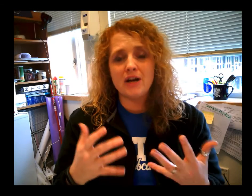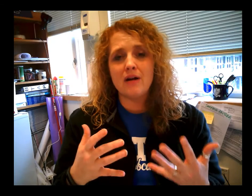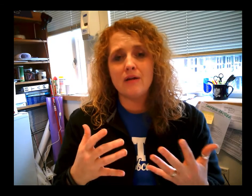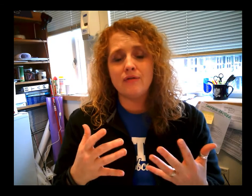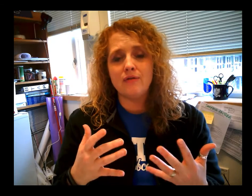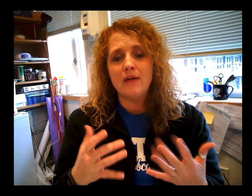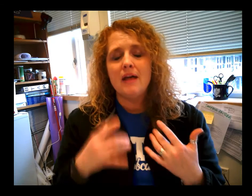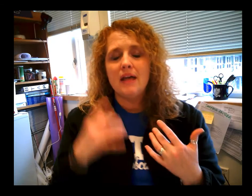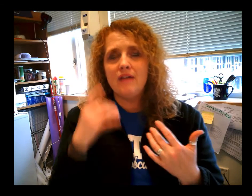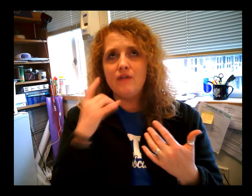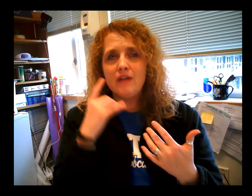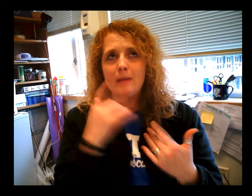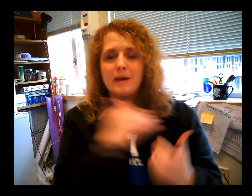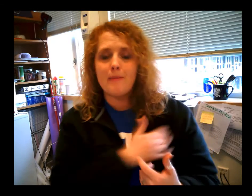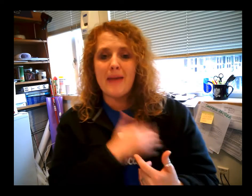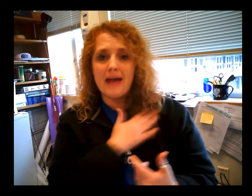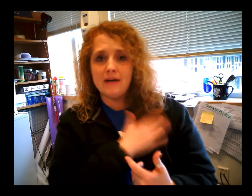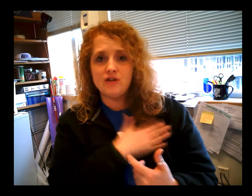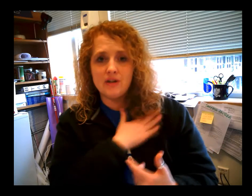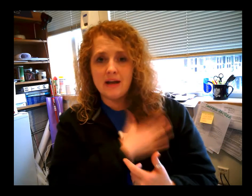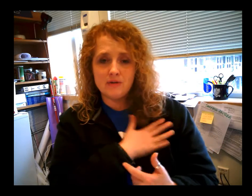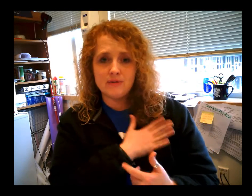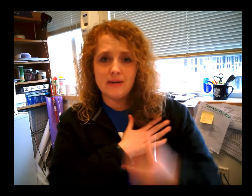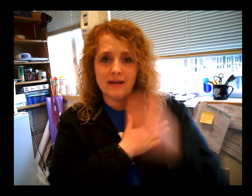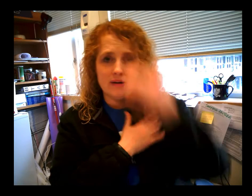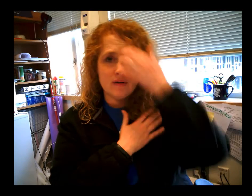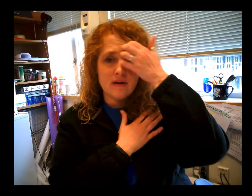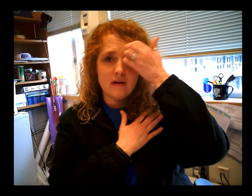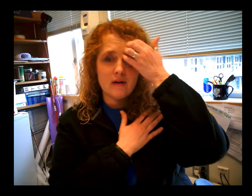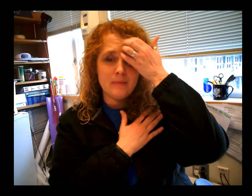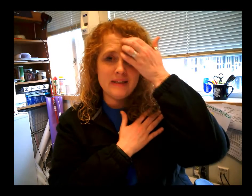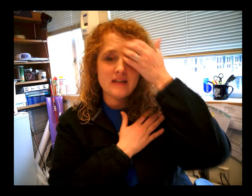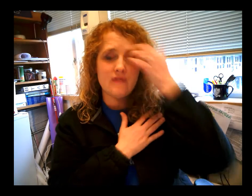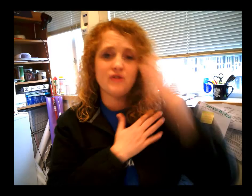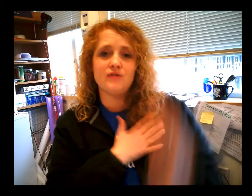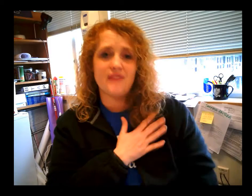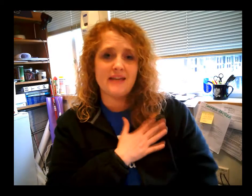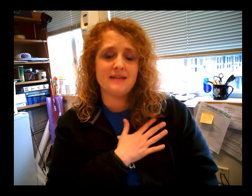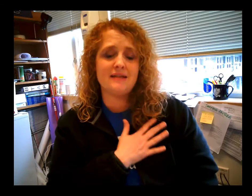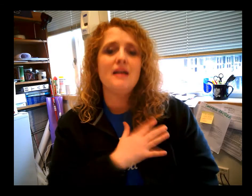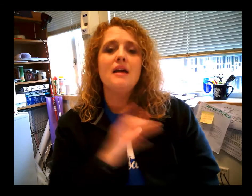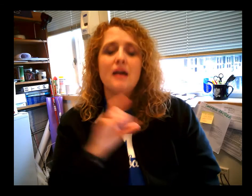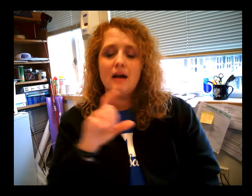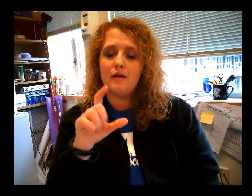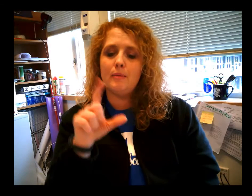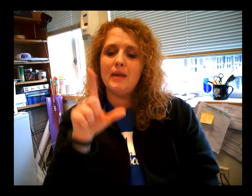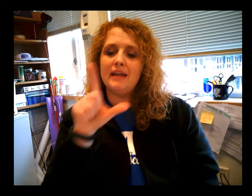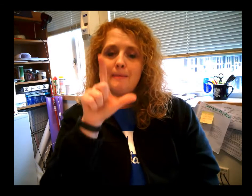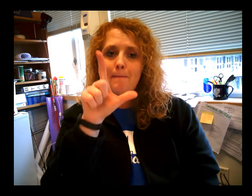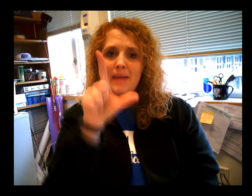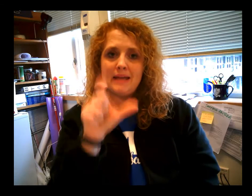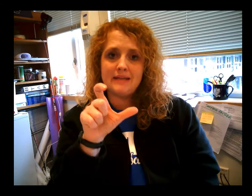sheriff. If you think about the badge and how it's right here on a police officer's vest, it's a bent